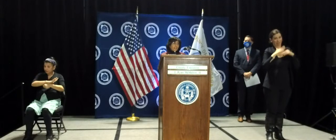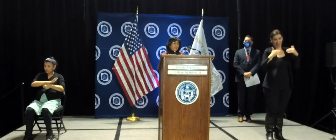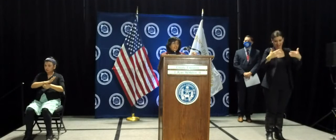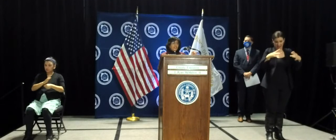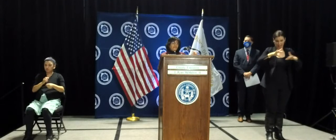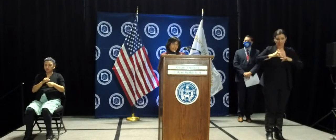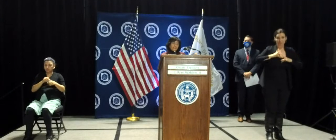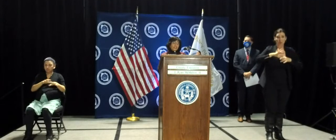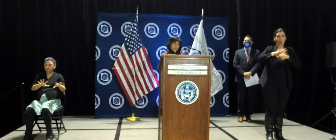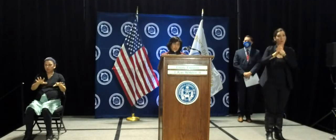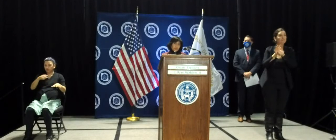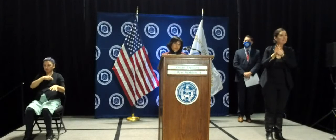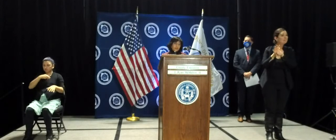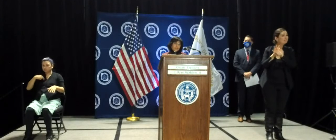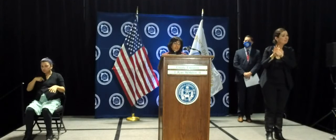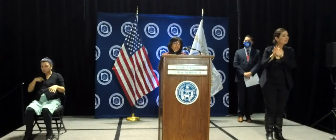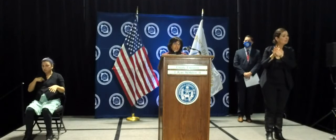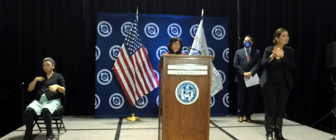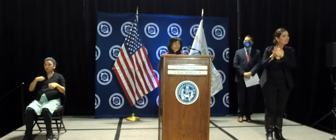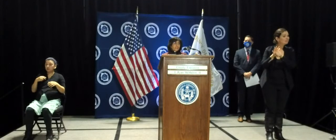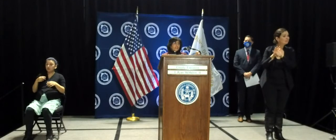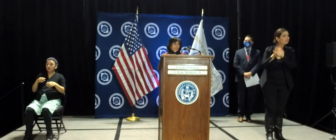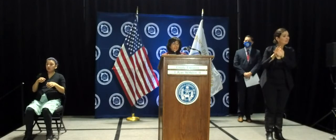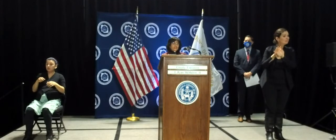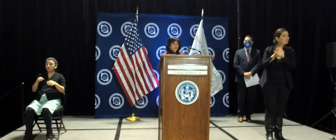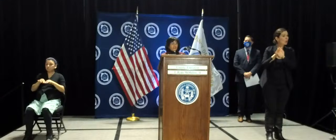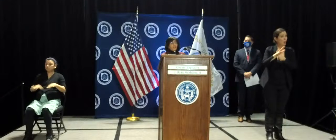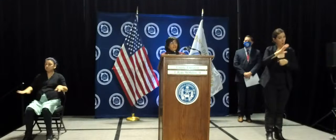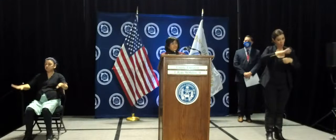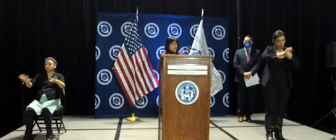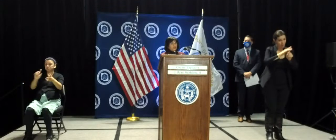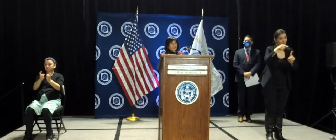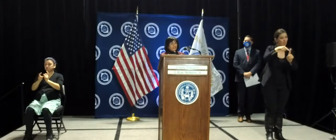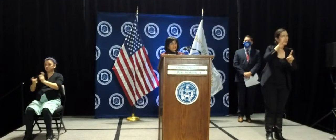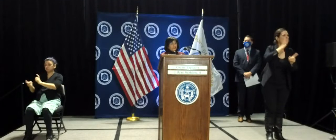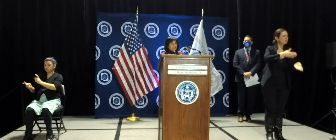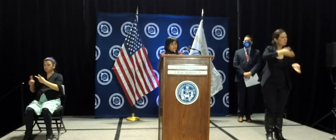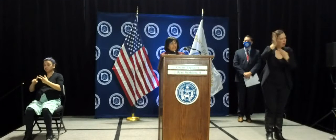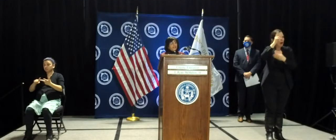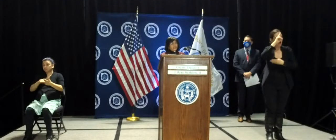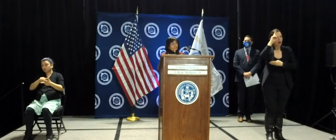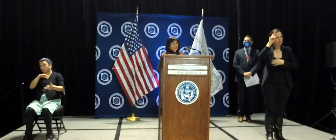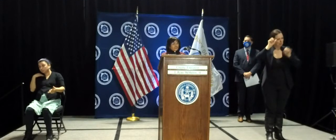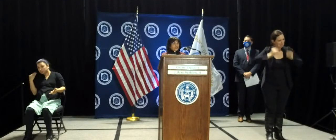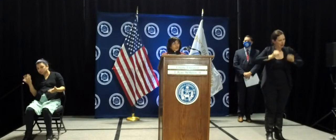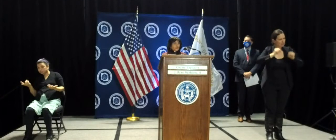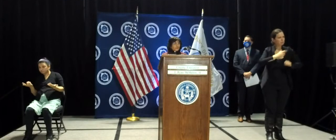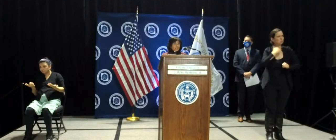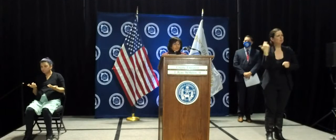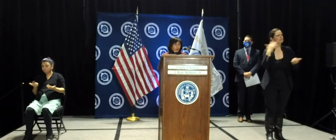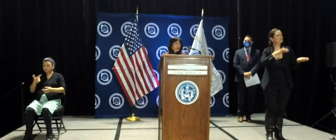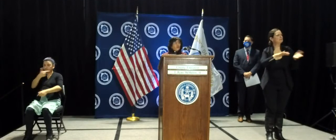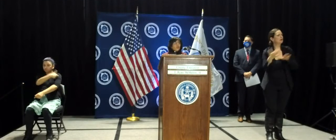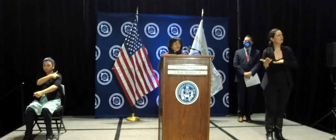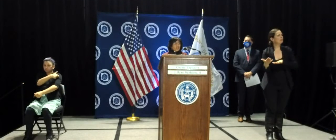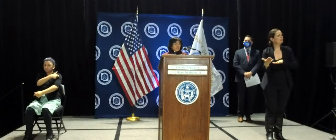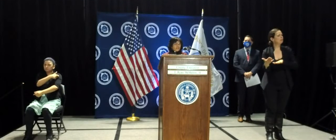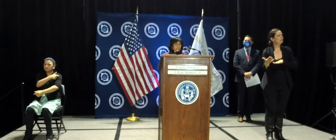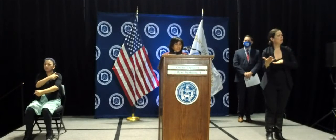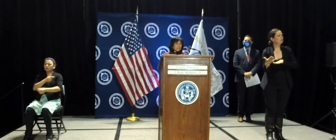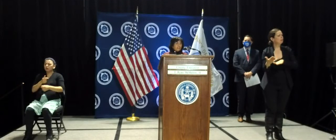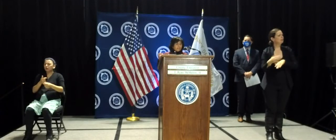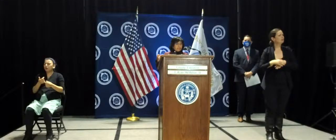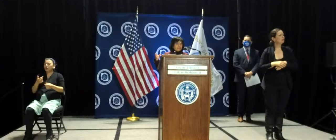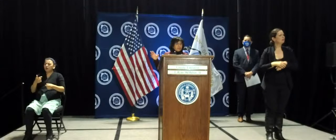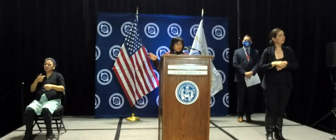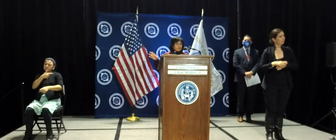which can infect other people, and can result in somebody's death. So there is all good sides of